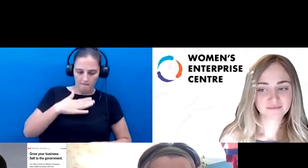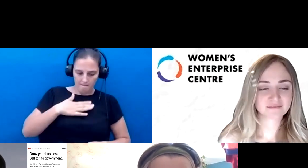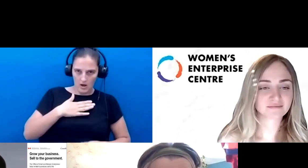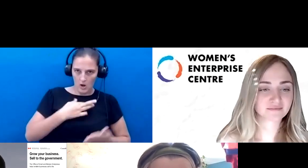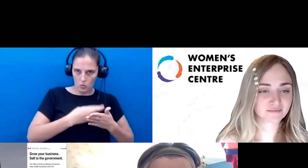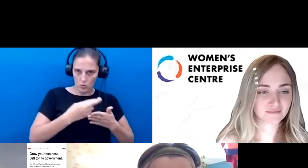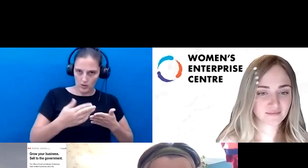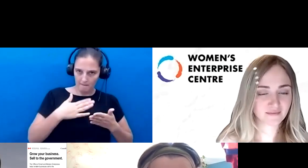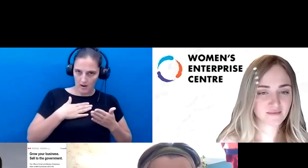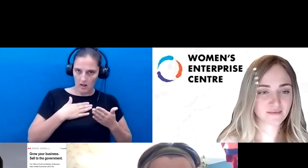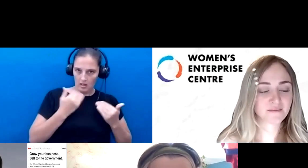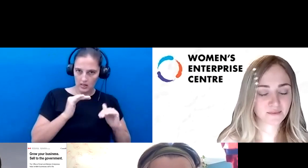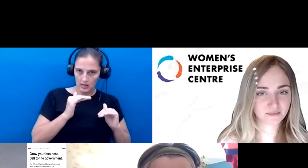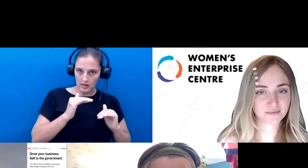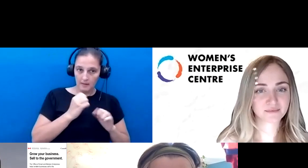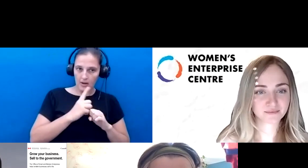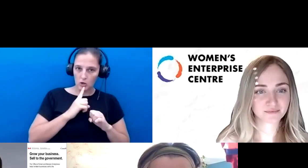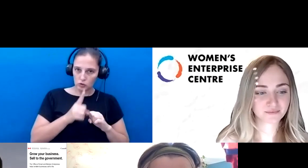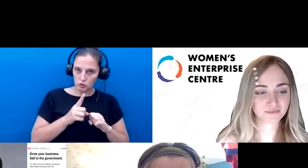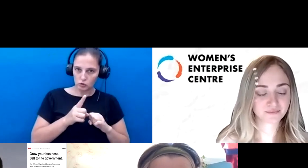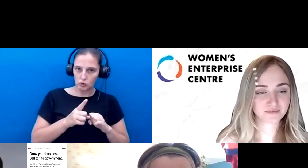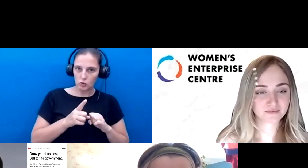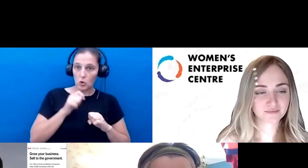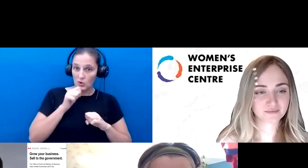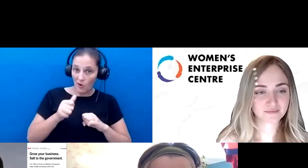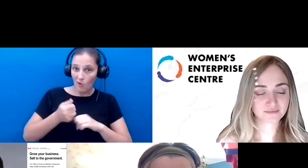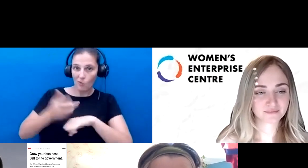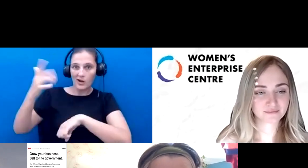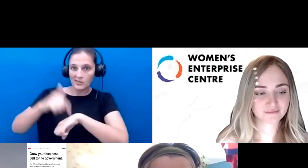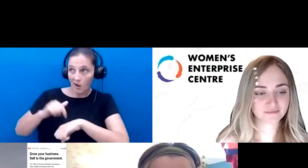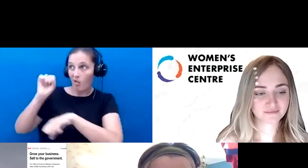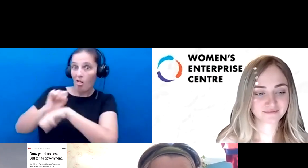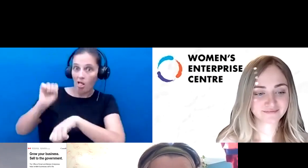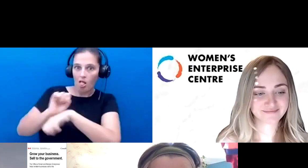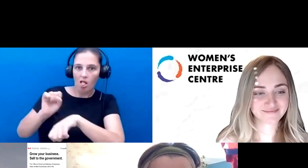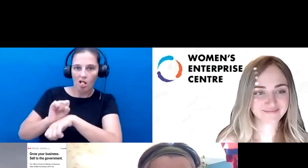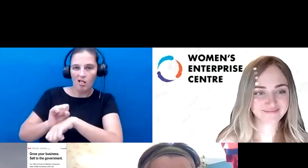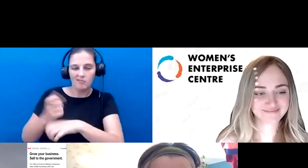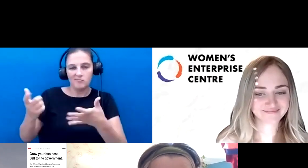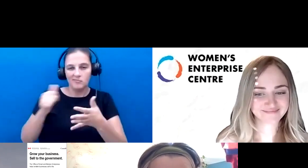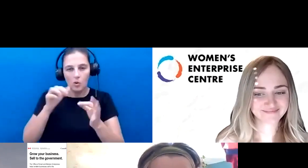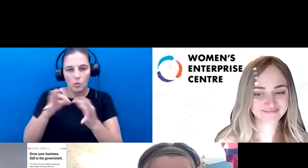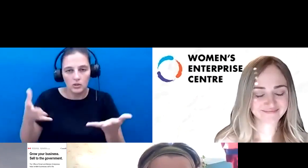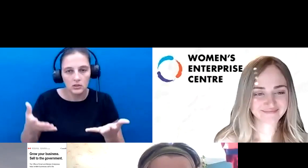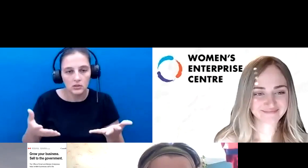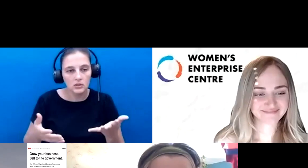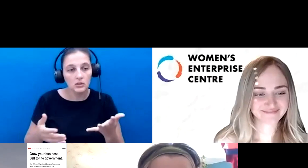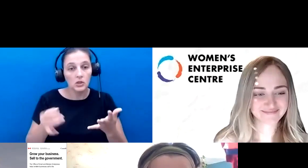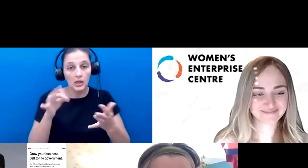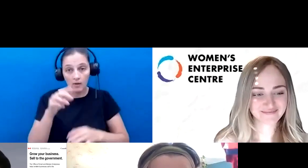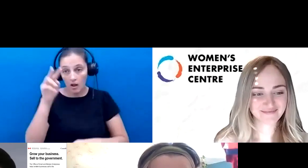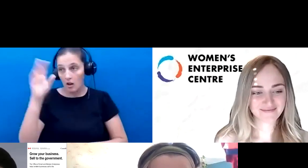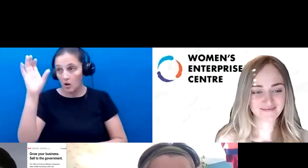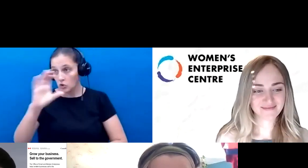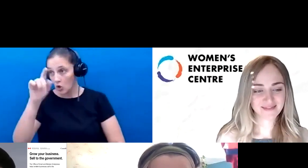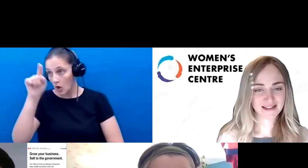making sure that you're spending effort on things that are going to be valuable for you as a small business. So if you find that tender, great.